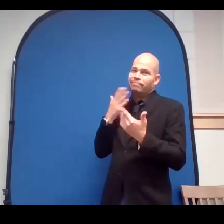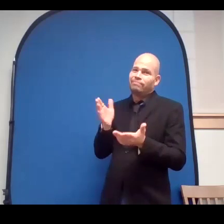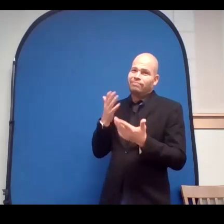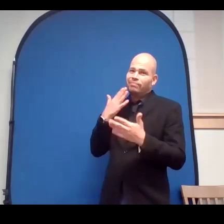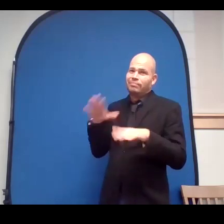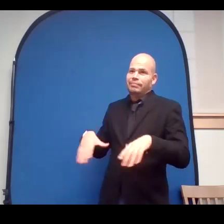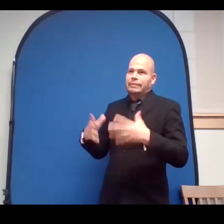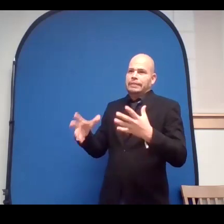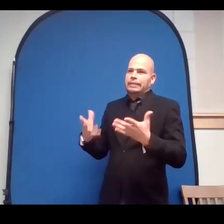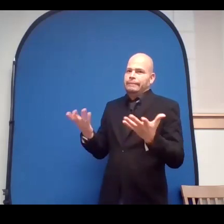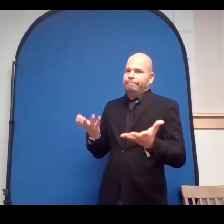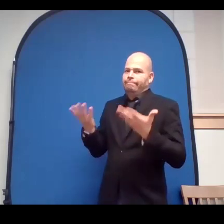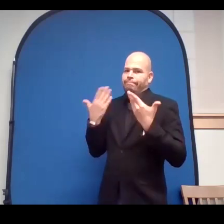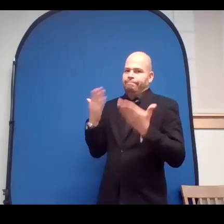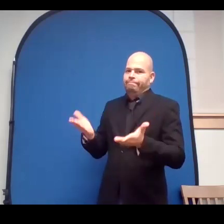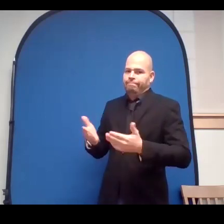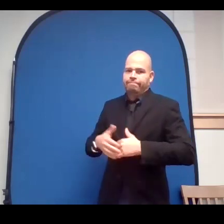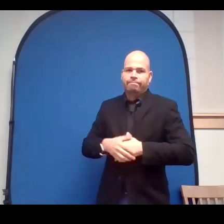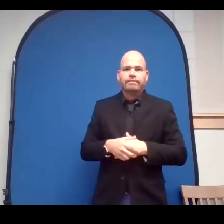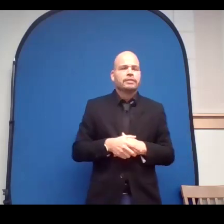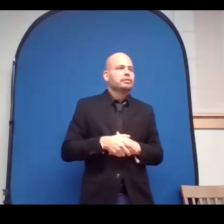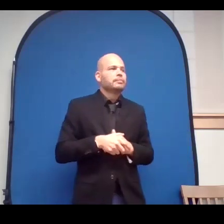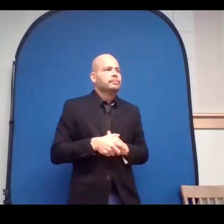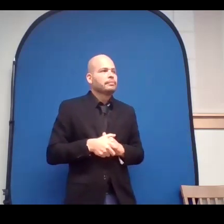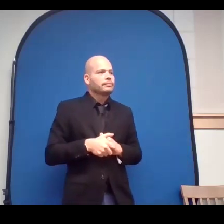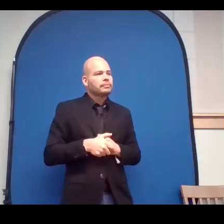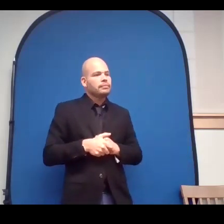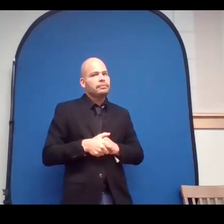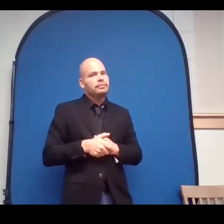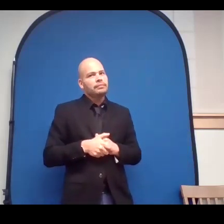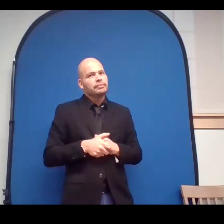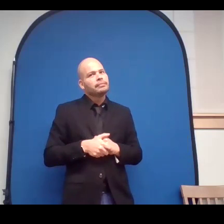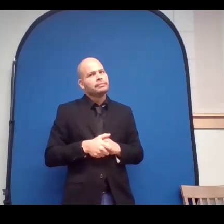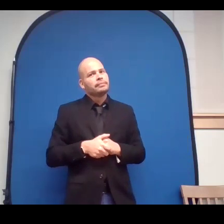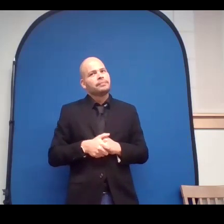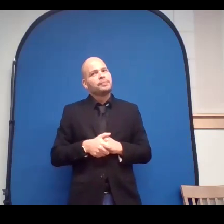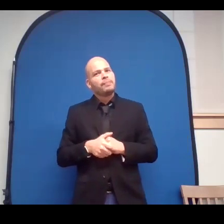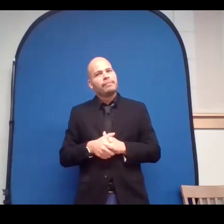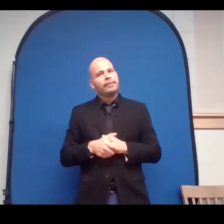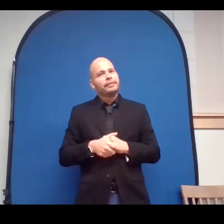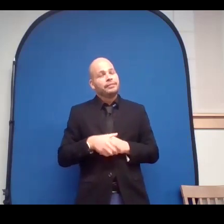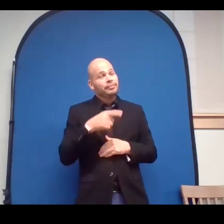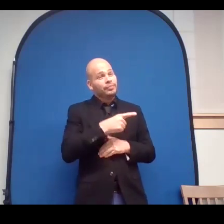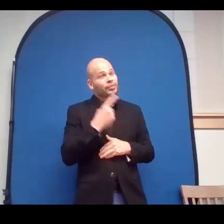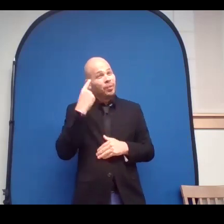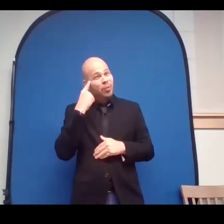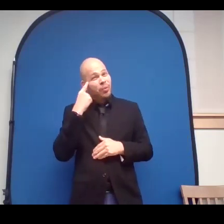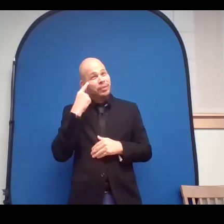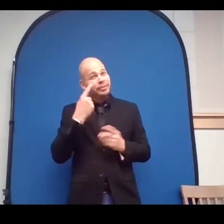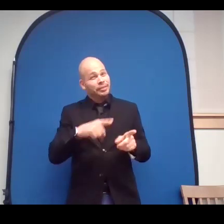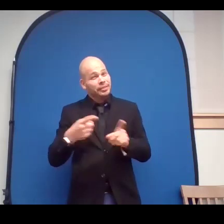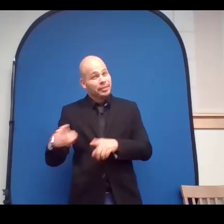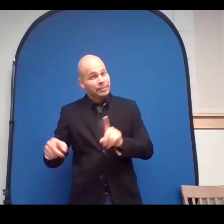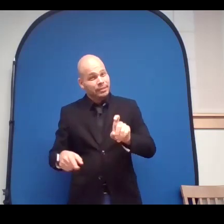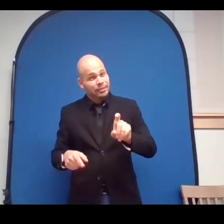weekend. You don't know, you have no reason to think there was a face-to-face, do you? I have no reason to